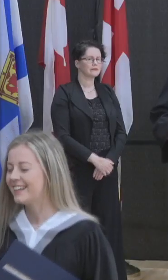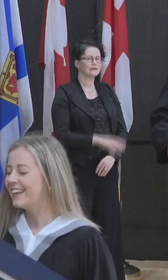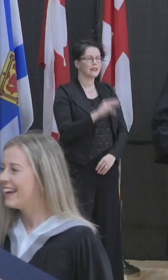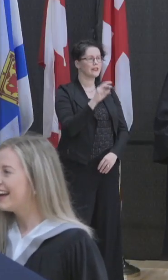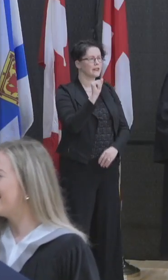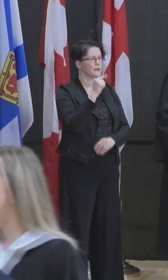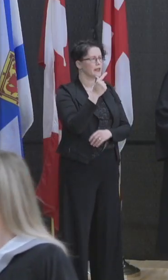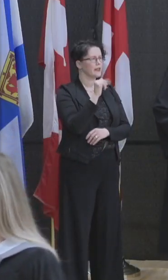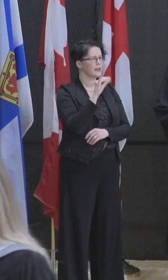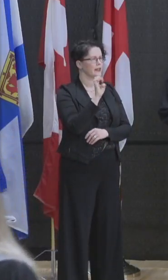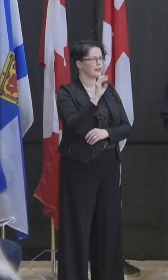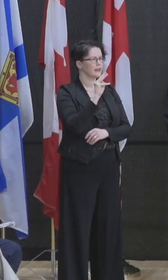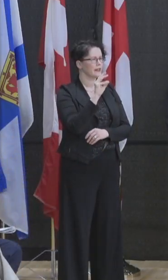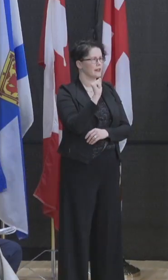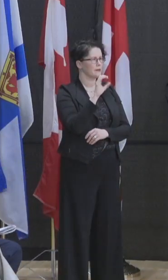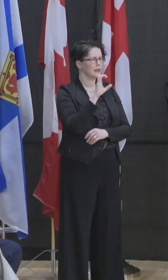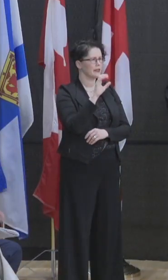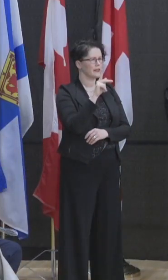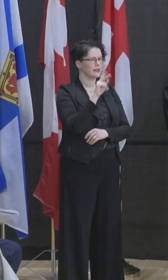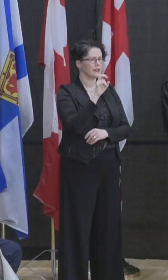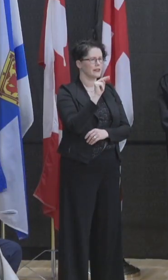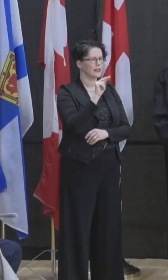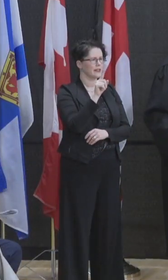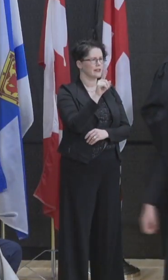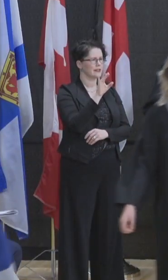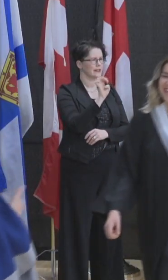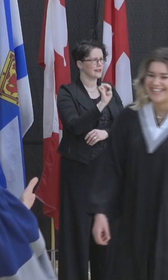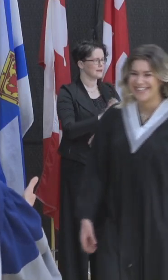Maggie McKenzie.